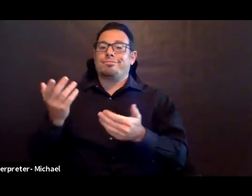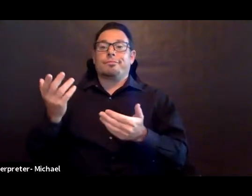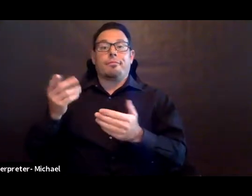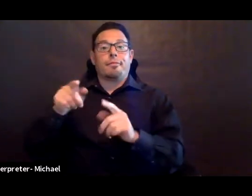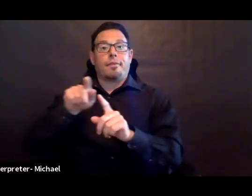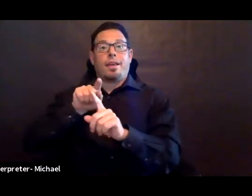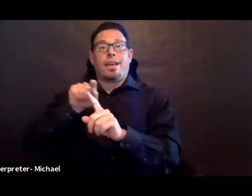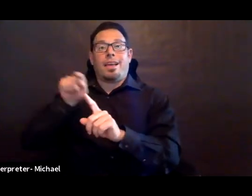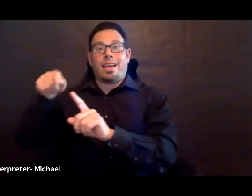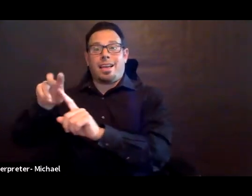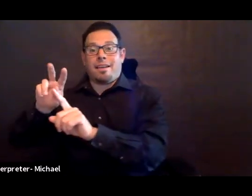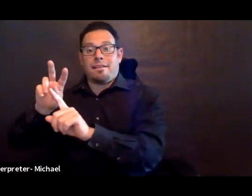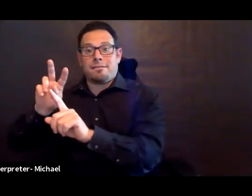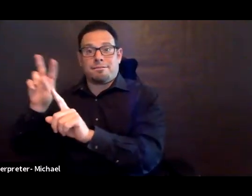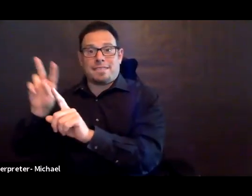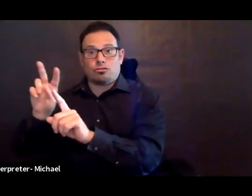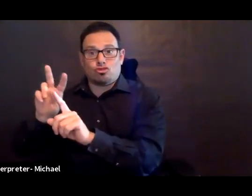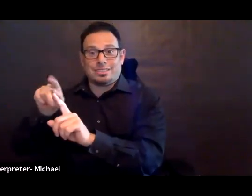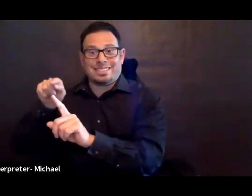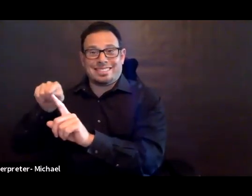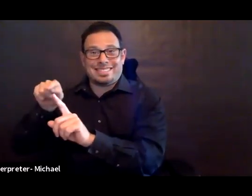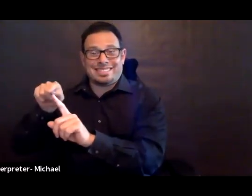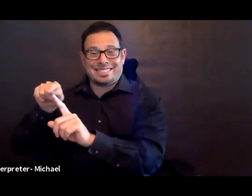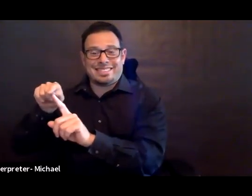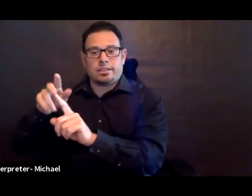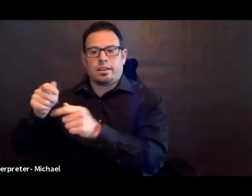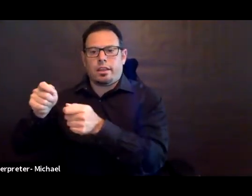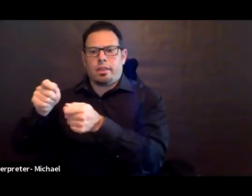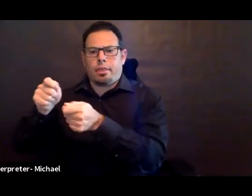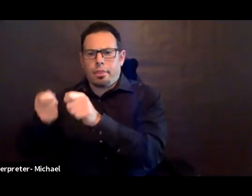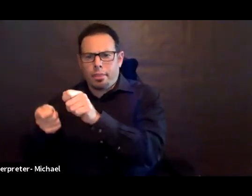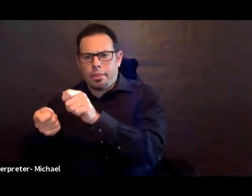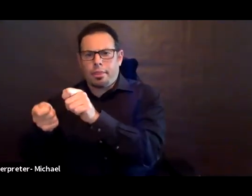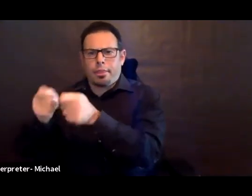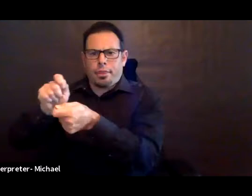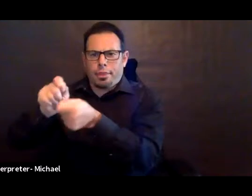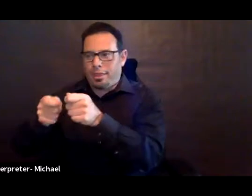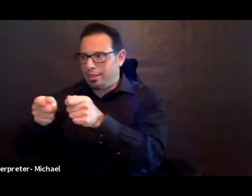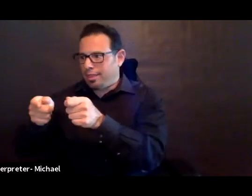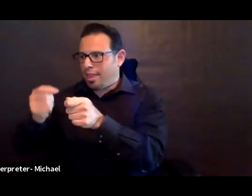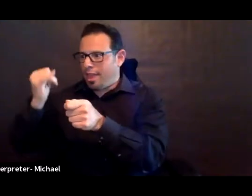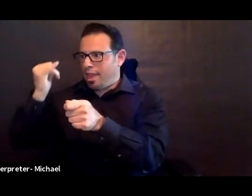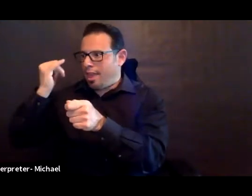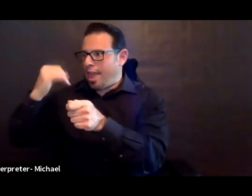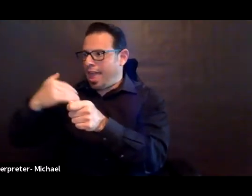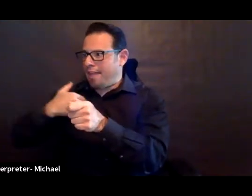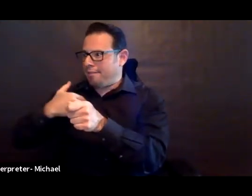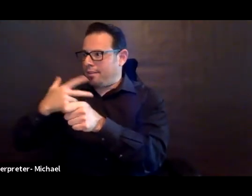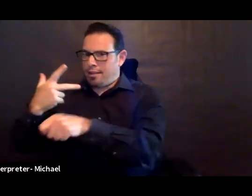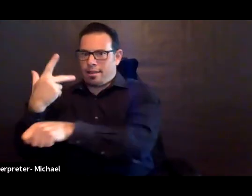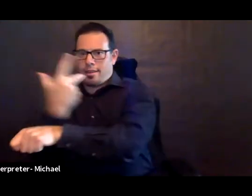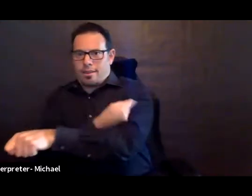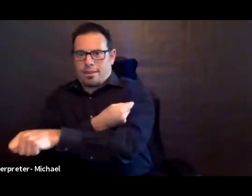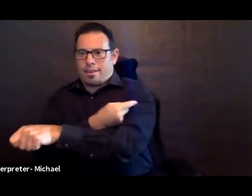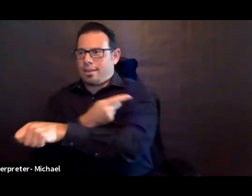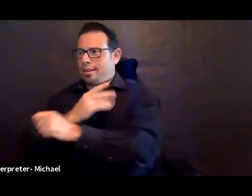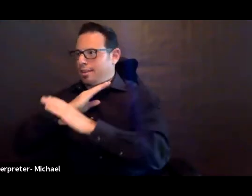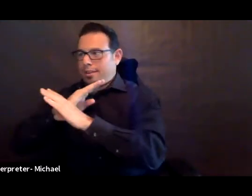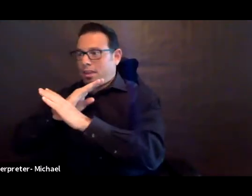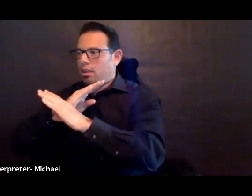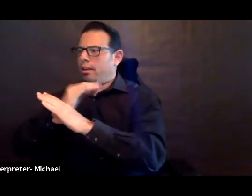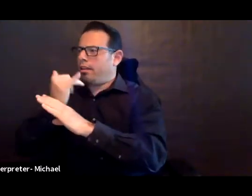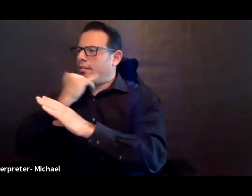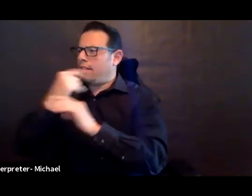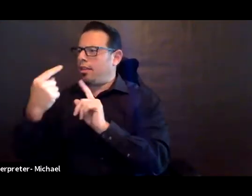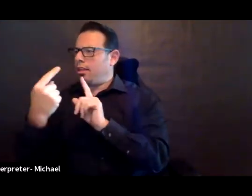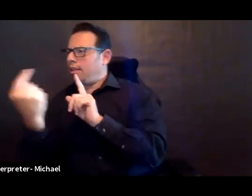continued mutation and continued evolution of variants of this virus. So far,